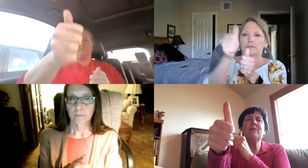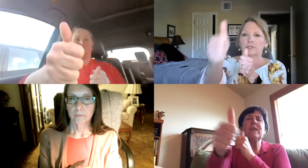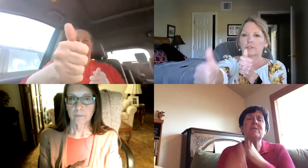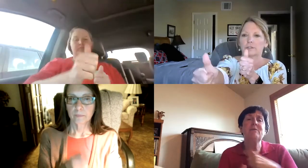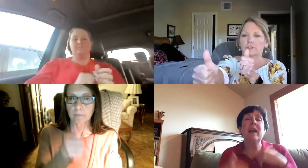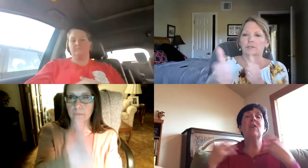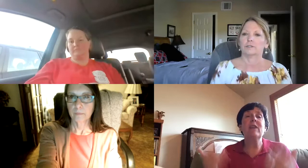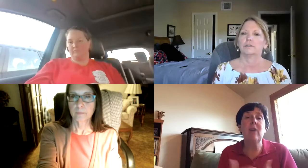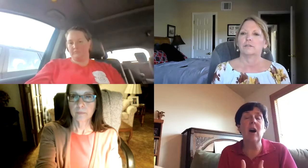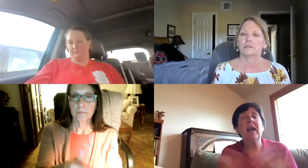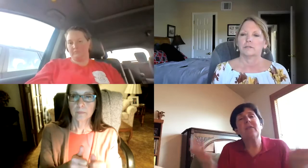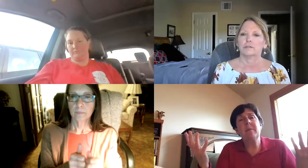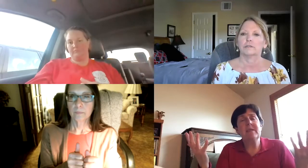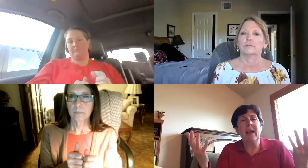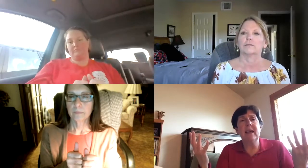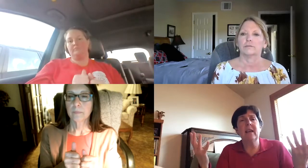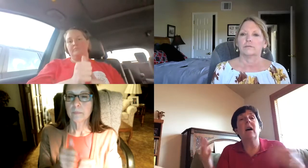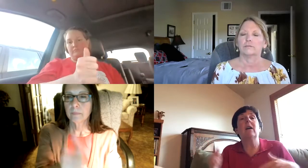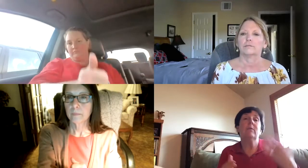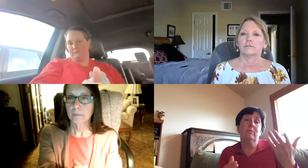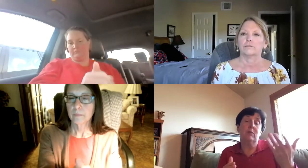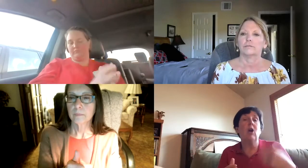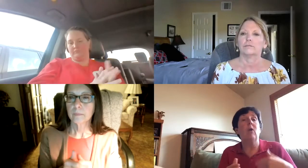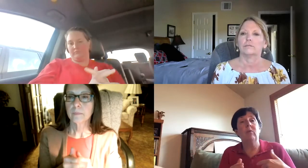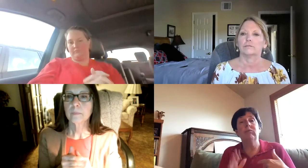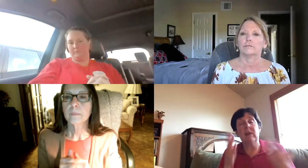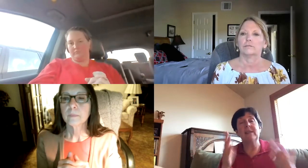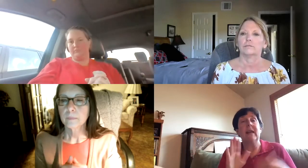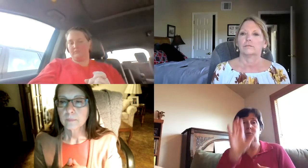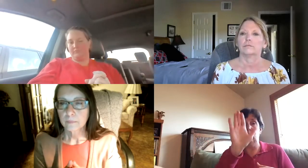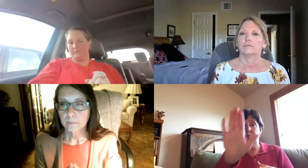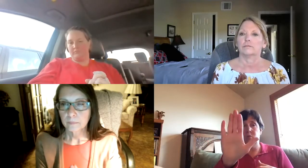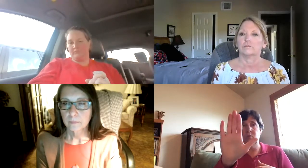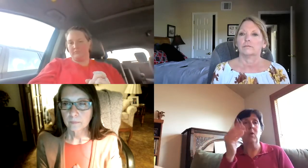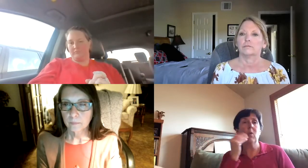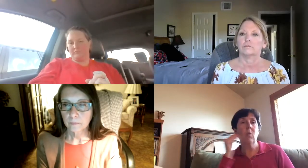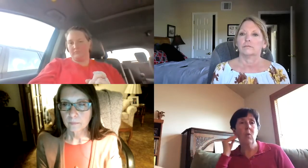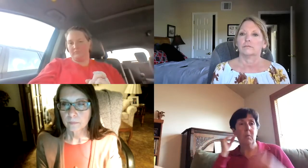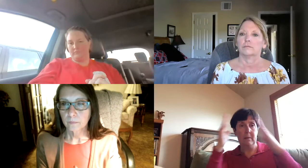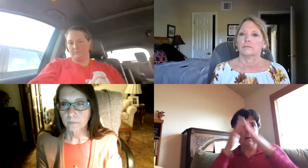And if it's very far, like if I'm saying, so I said,